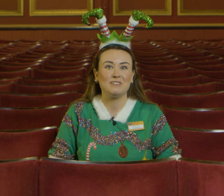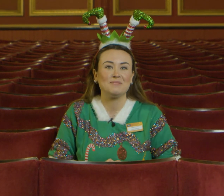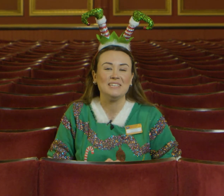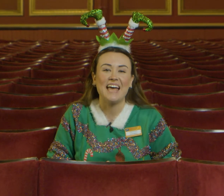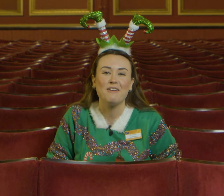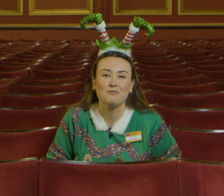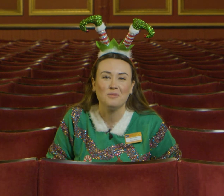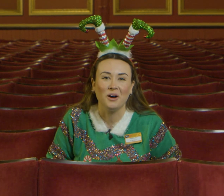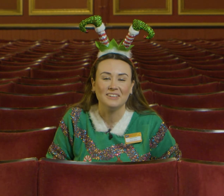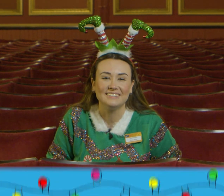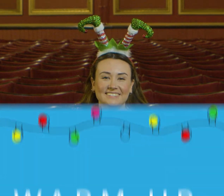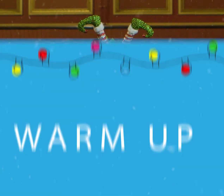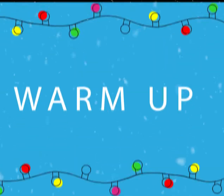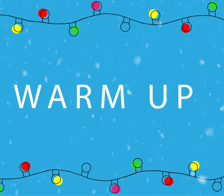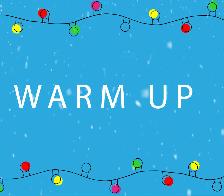Christmas Everyone.